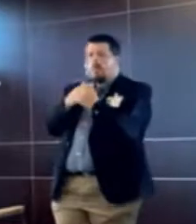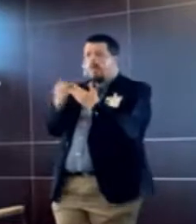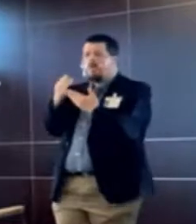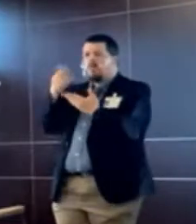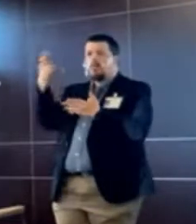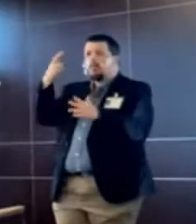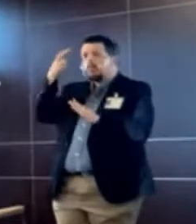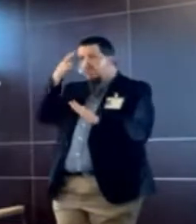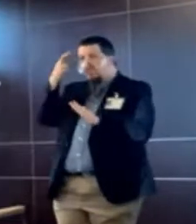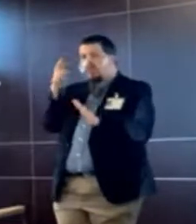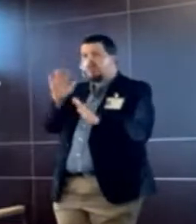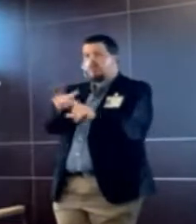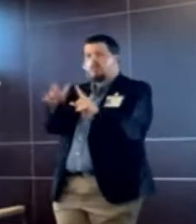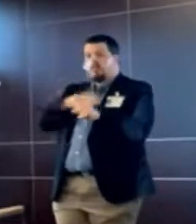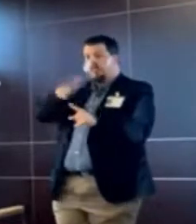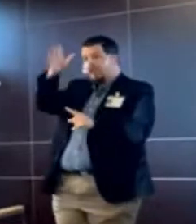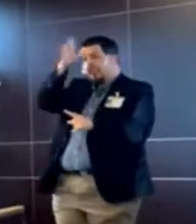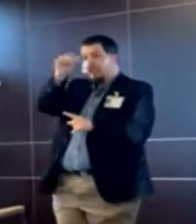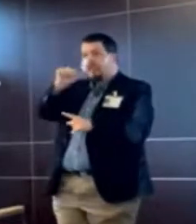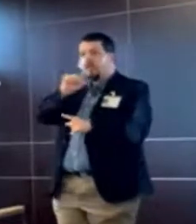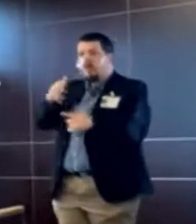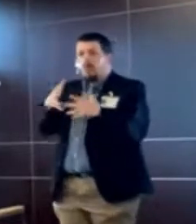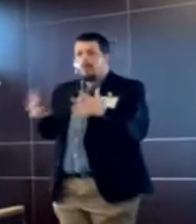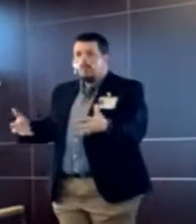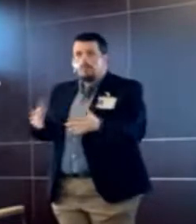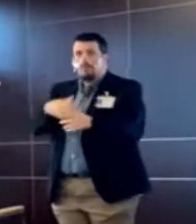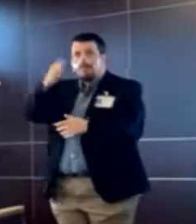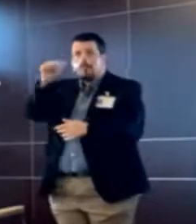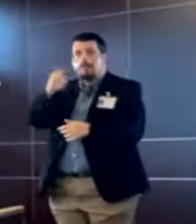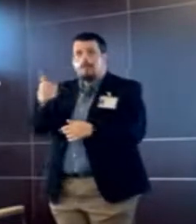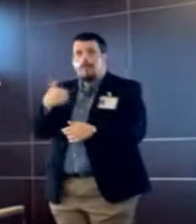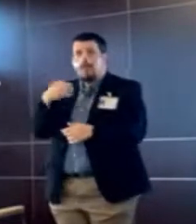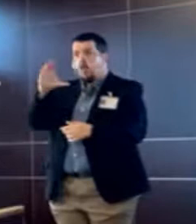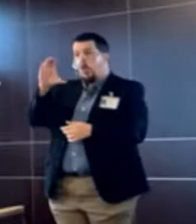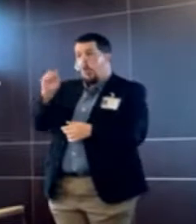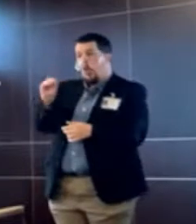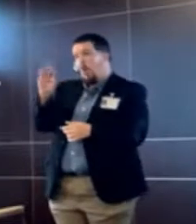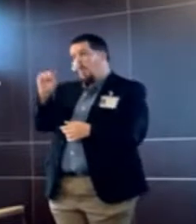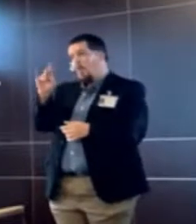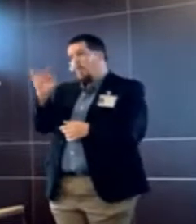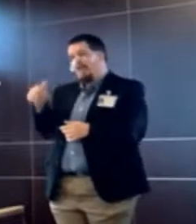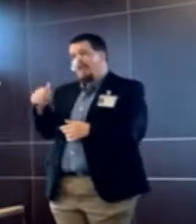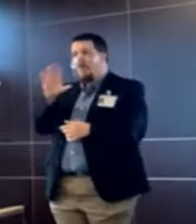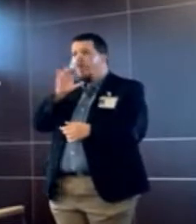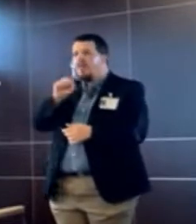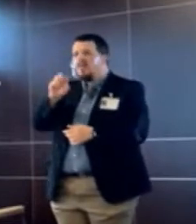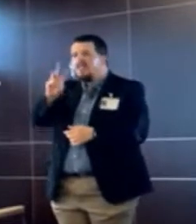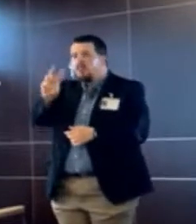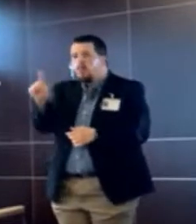reason you want to fill in the blank with. But my dad was not overweight. My dad did not have comorbidities. My dad was only 61. He had a lot of life